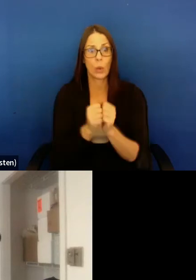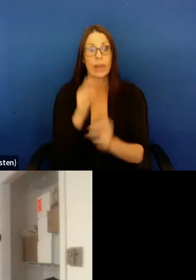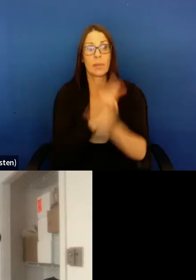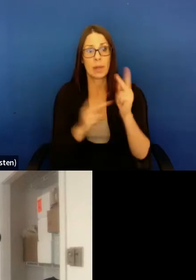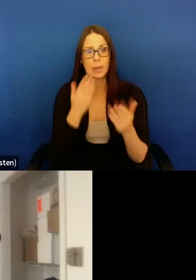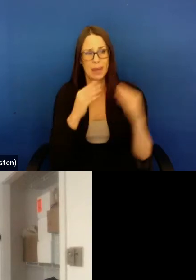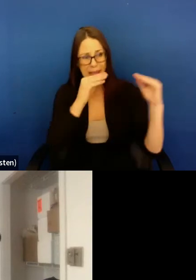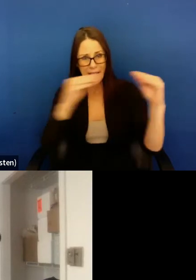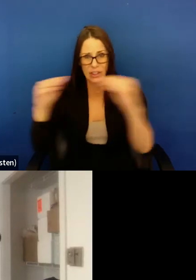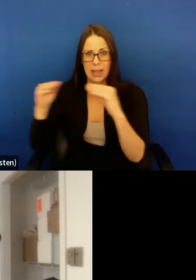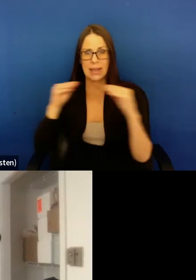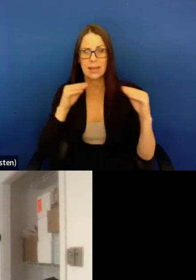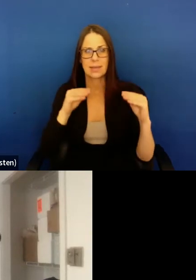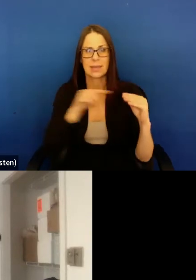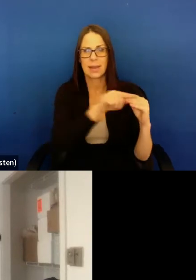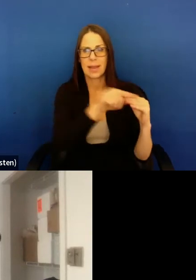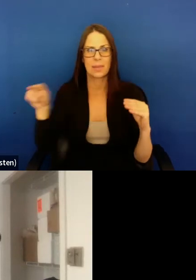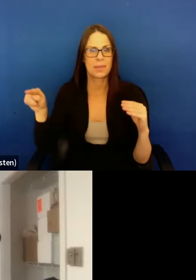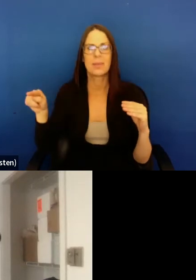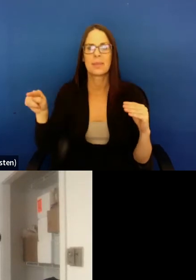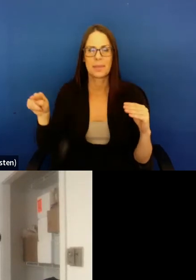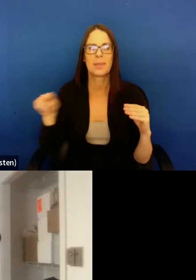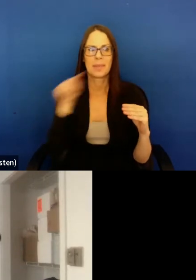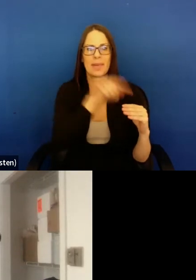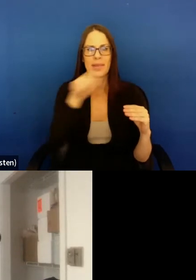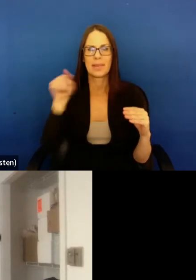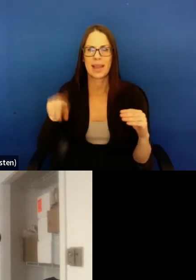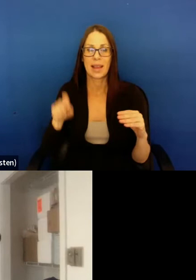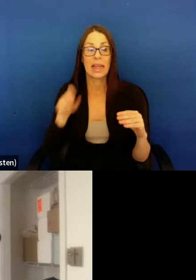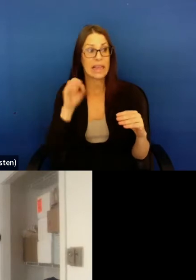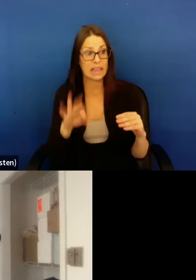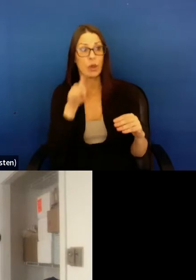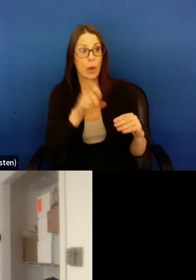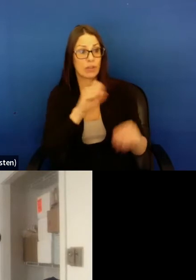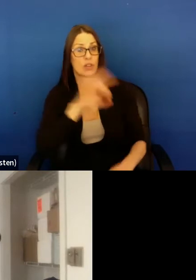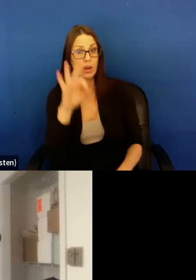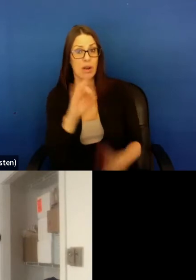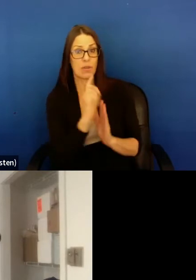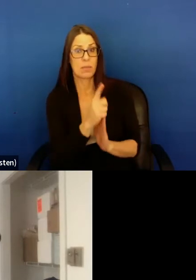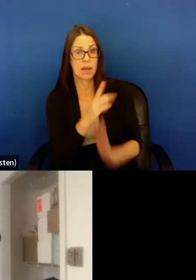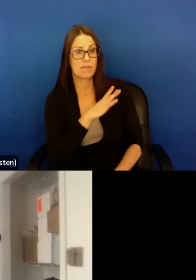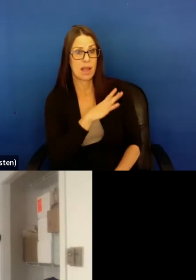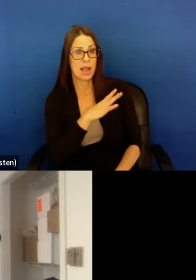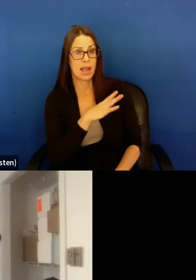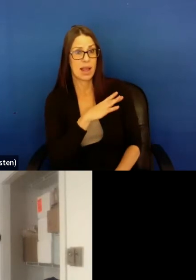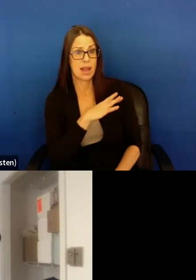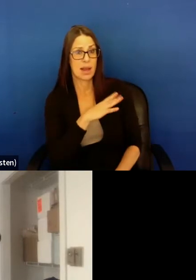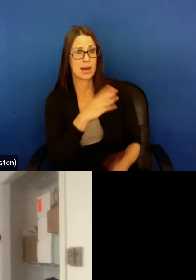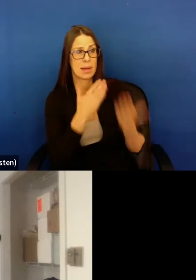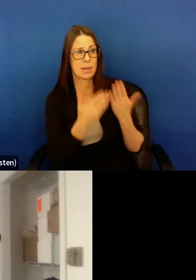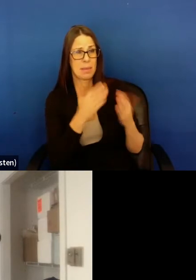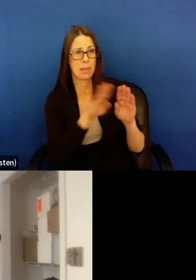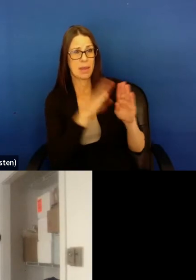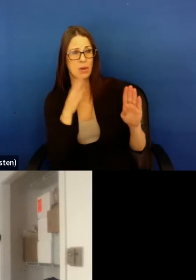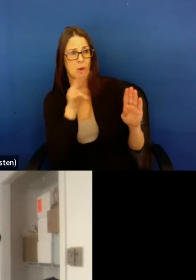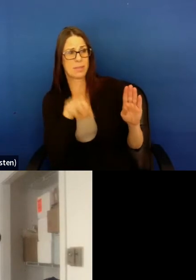them that, we have to get better at, if you need to turn it off for a minute, maybe the door is monitored as well. Does that sound